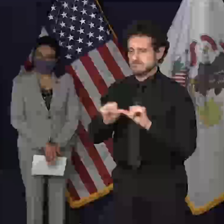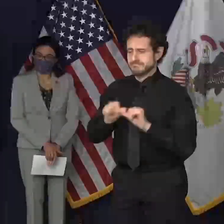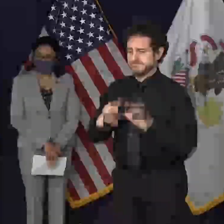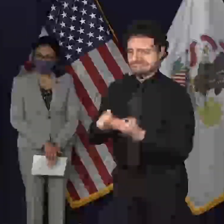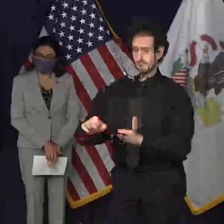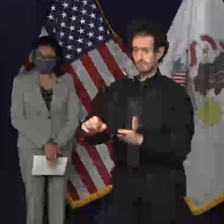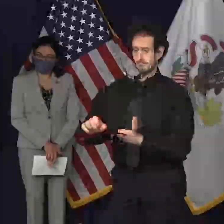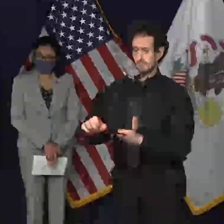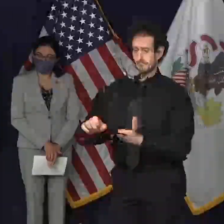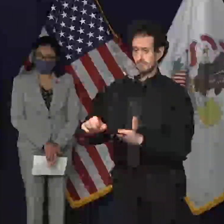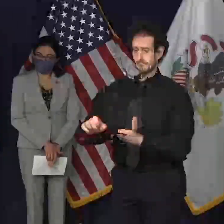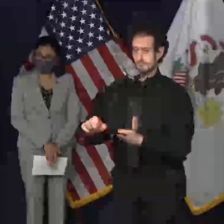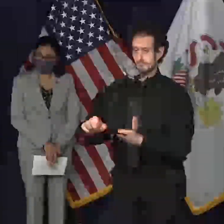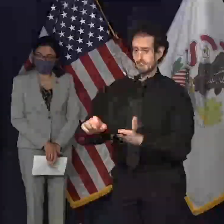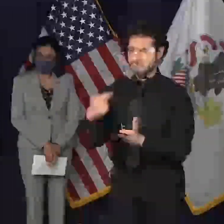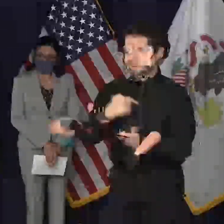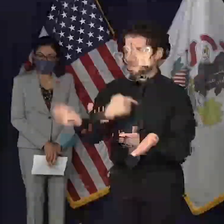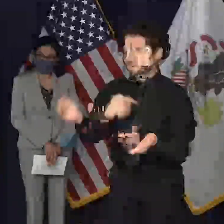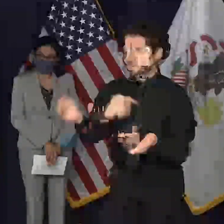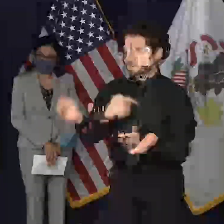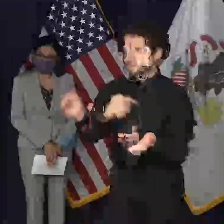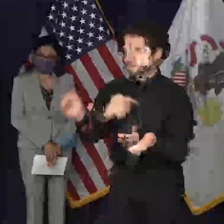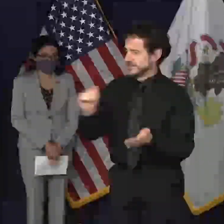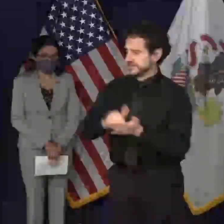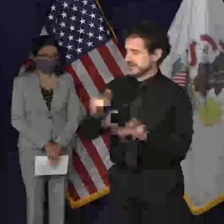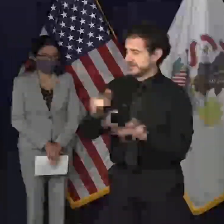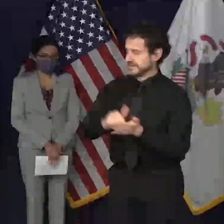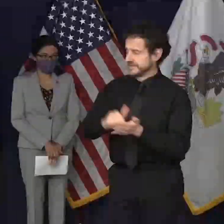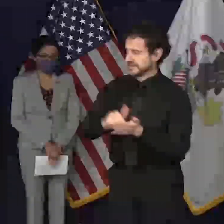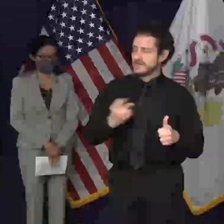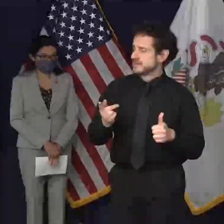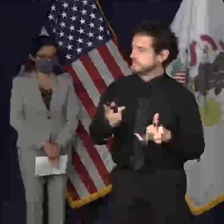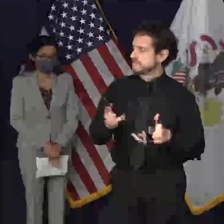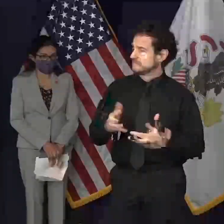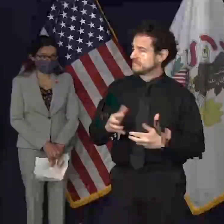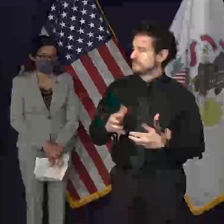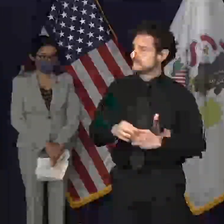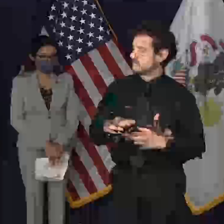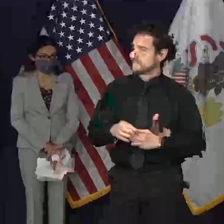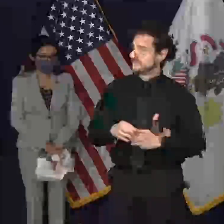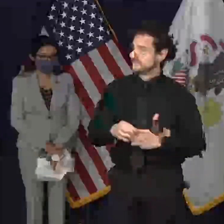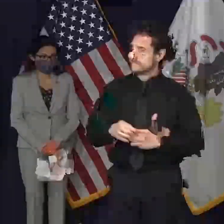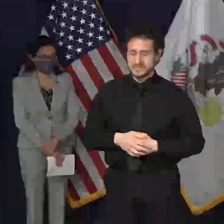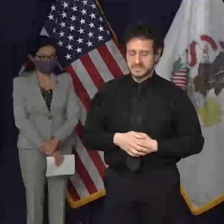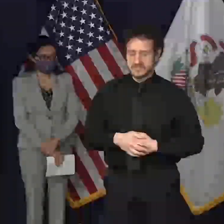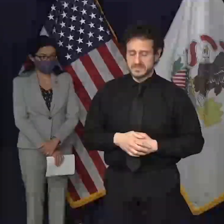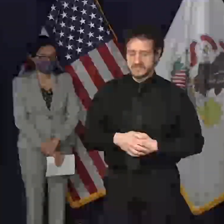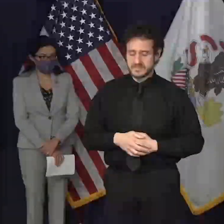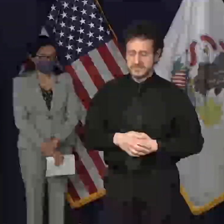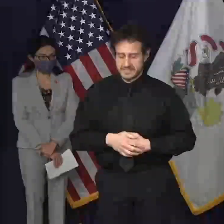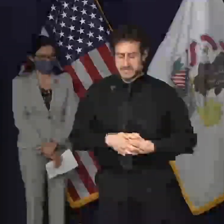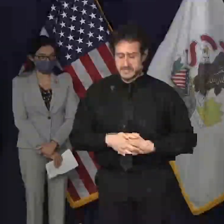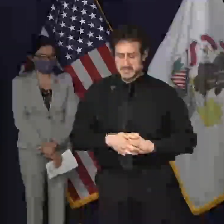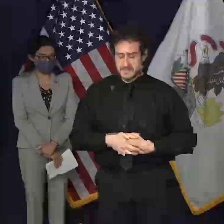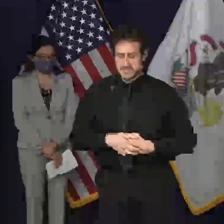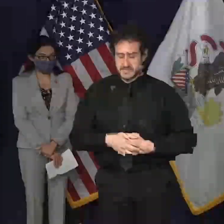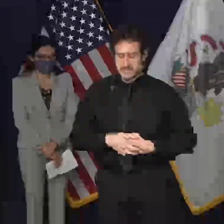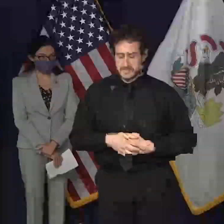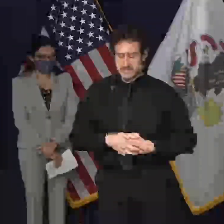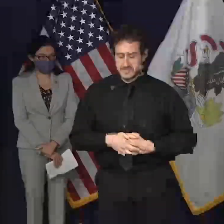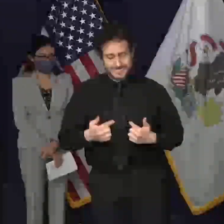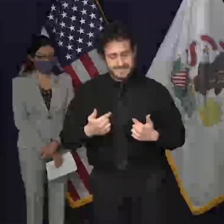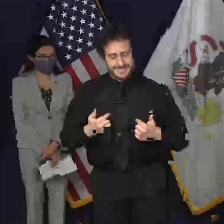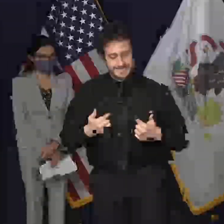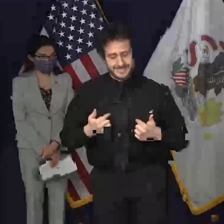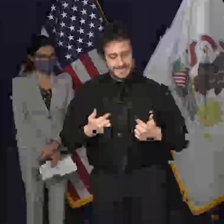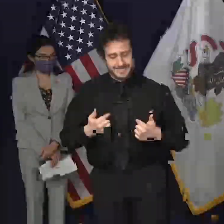Well, my first response to that is that I'm not the one that's writing those rules